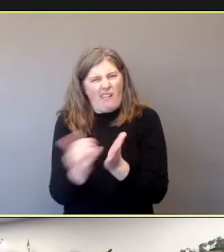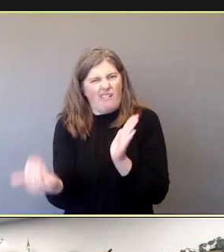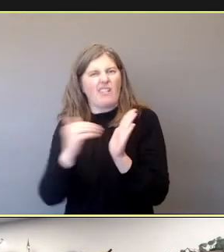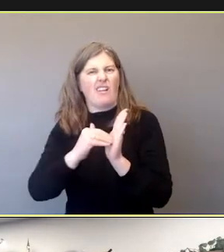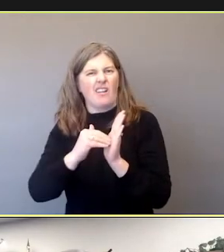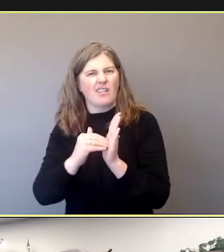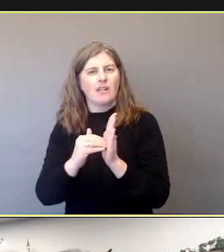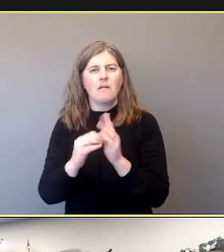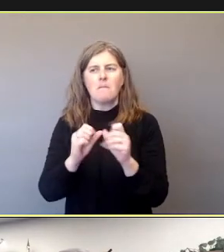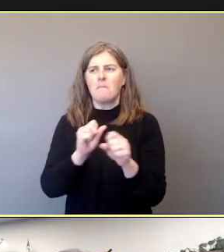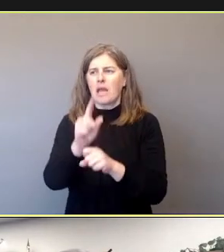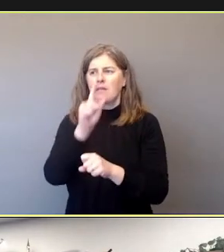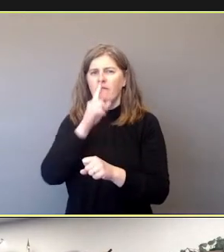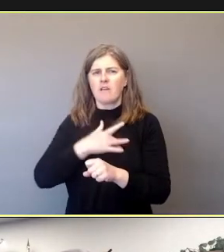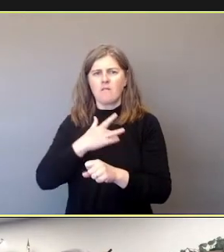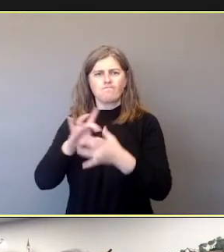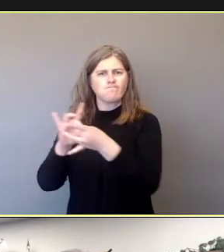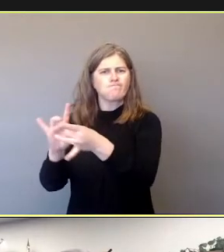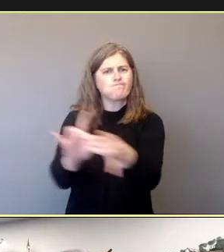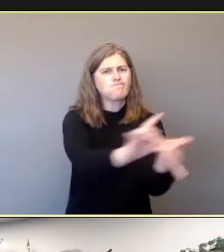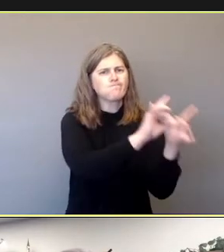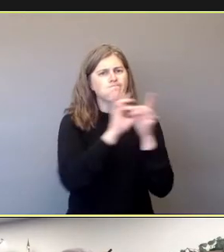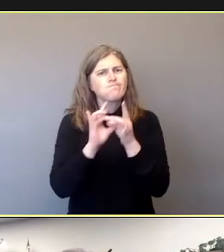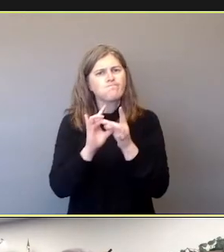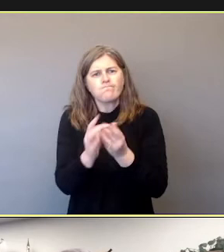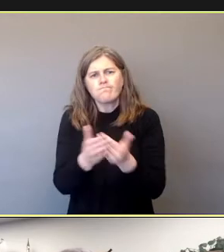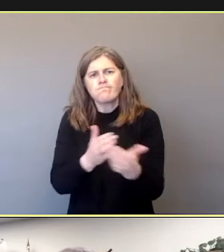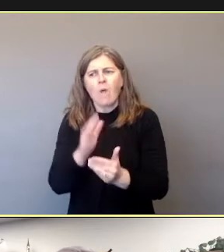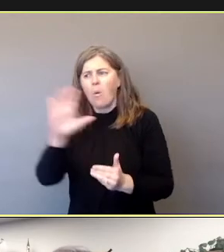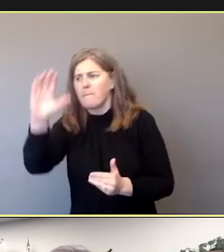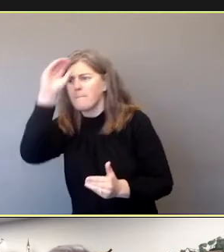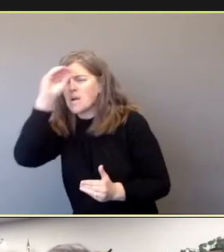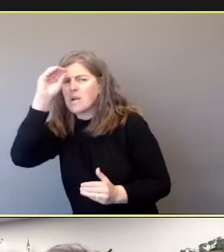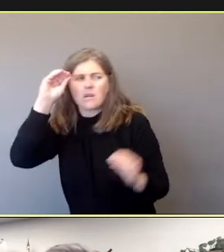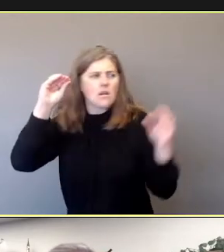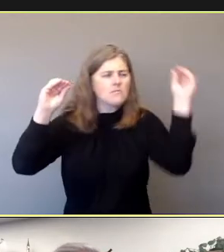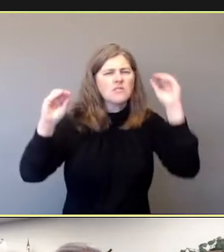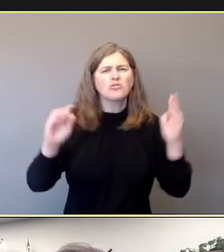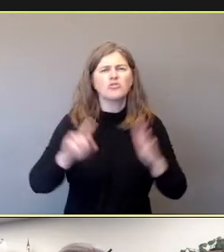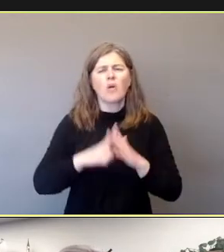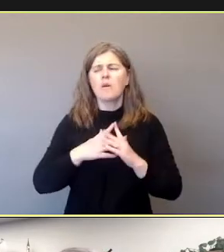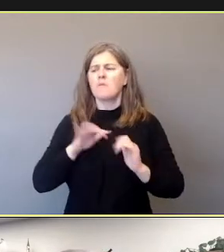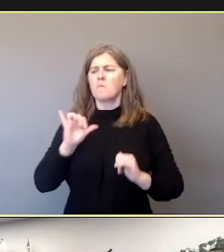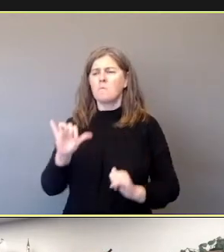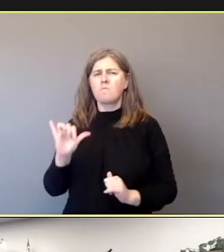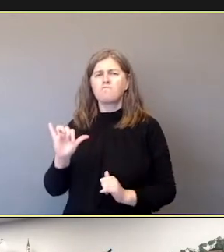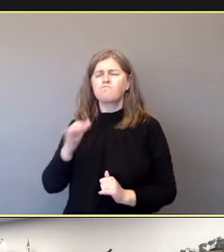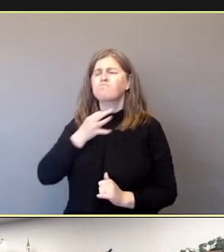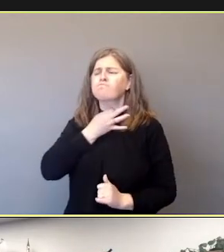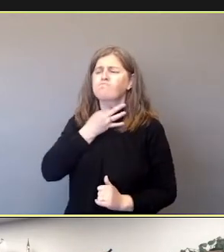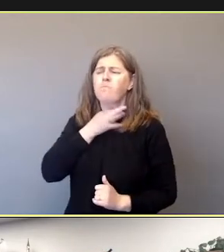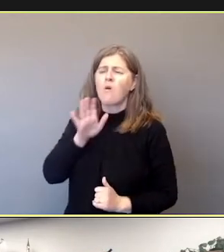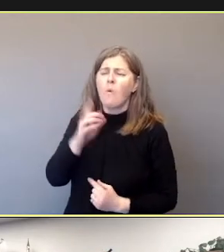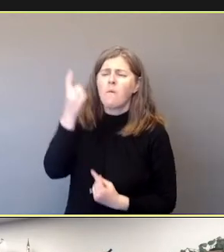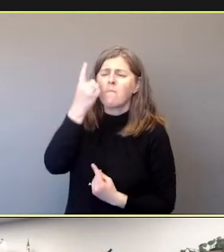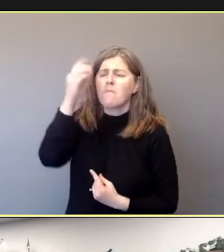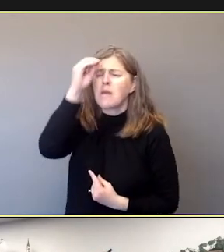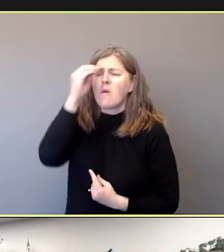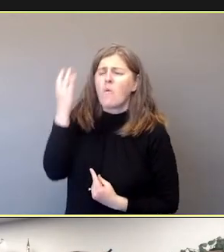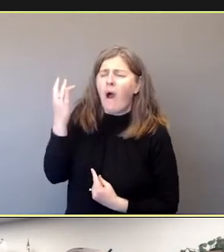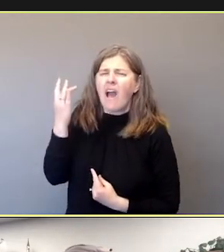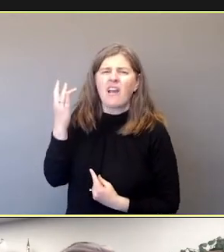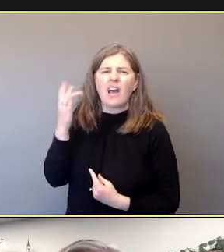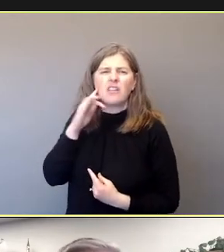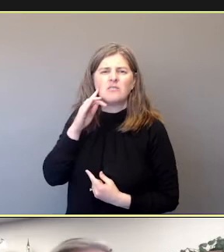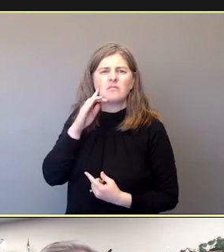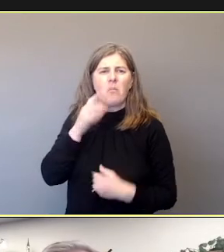make some sort of commitment to, in these discussions, start with being more curious and less accusatory. I mean, start